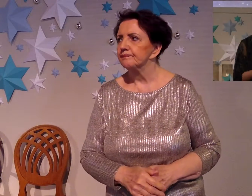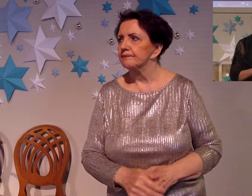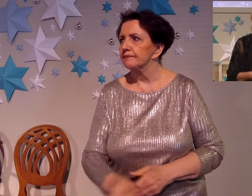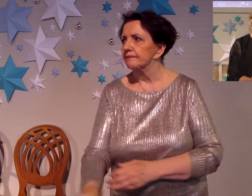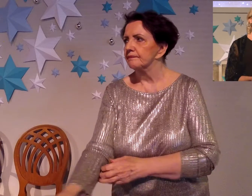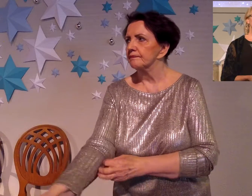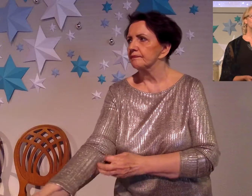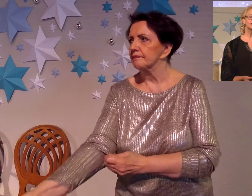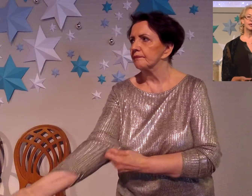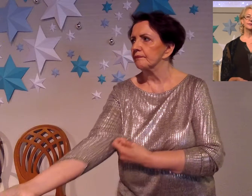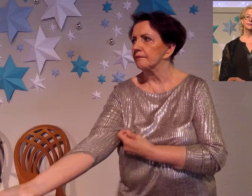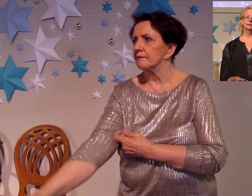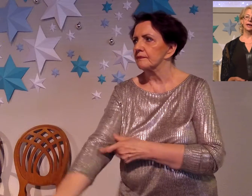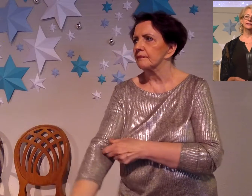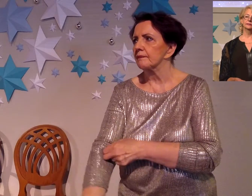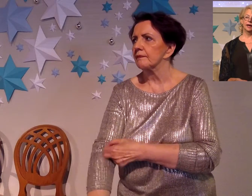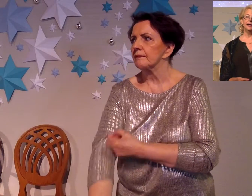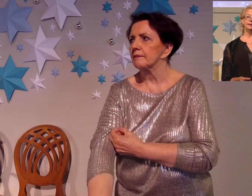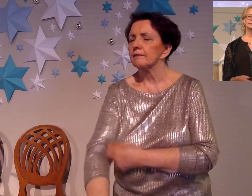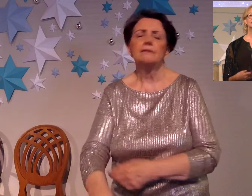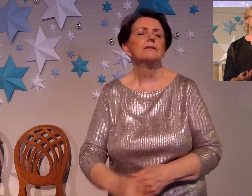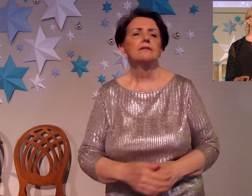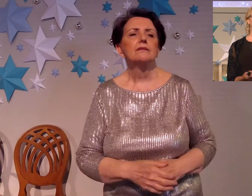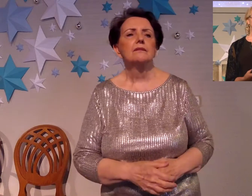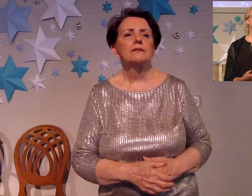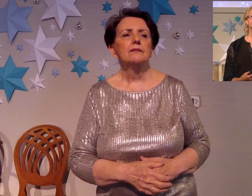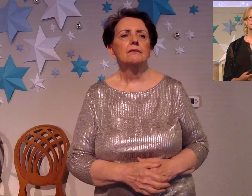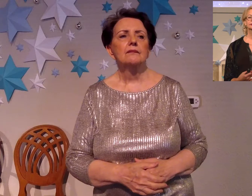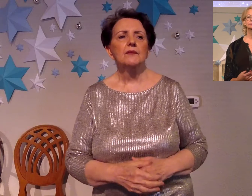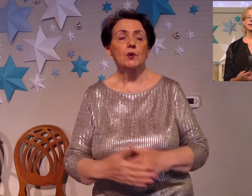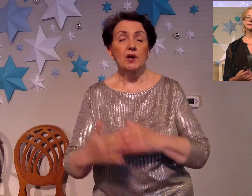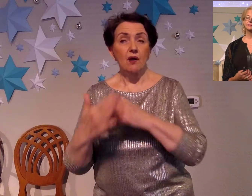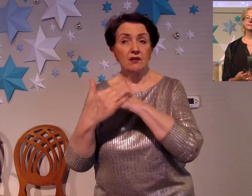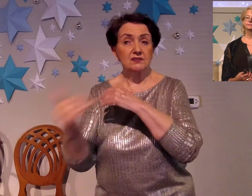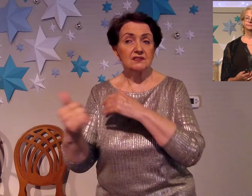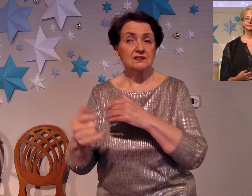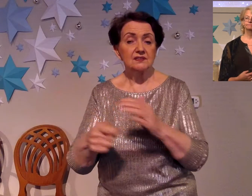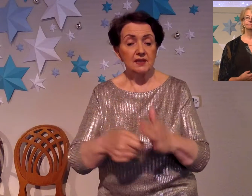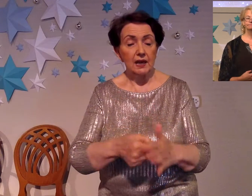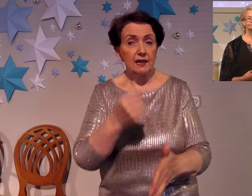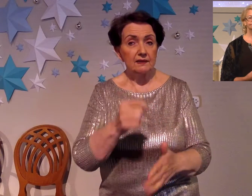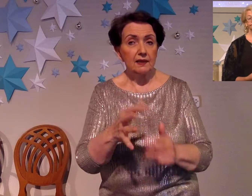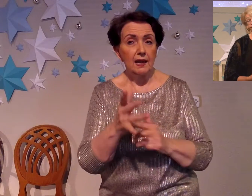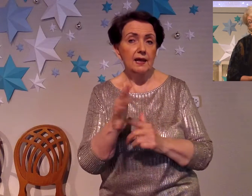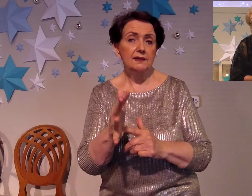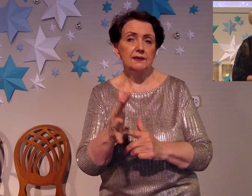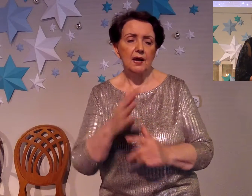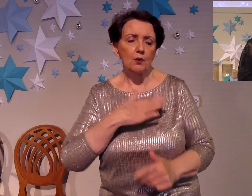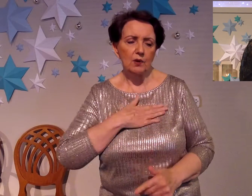And part of what calls us to light the light is actually our willingness to lament.